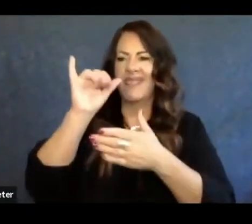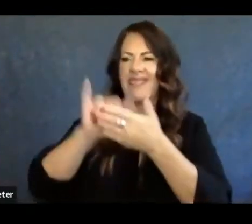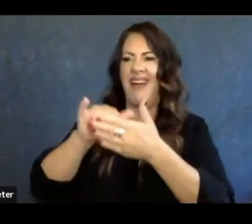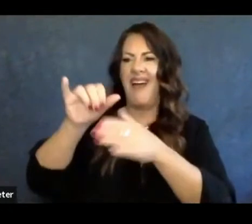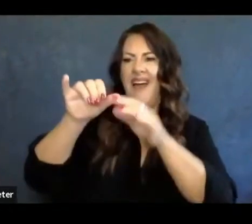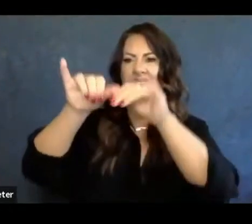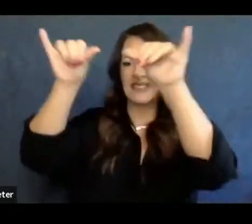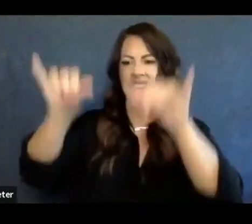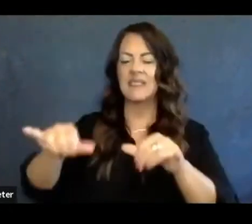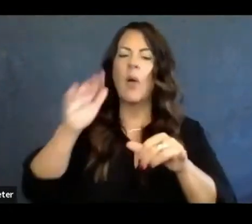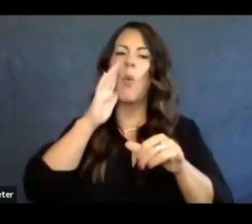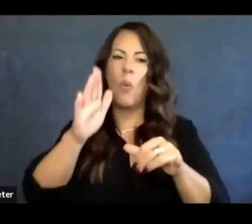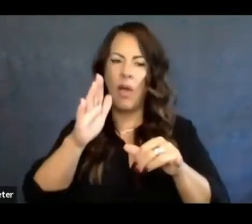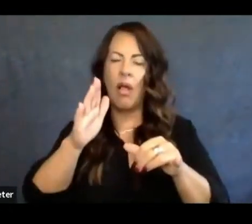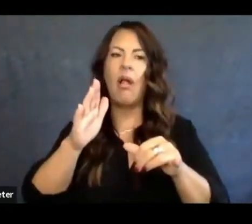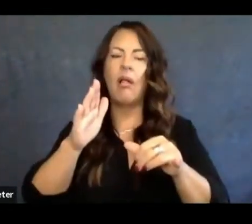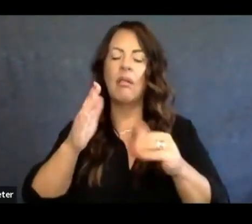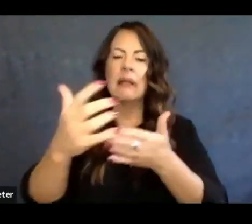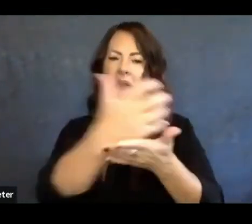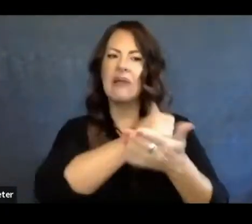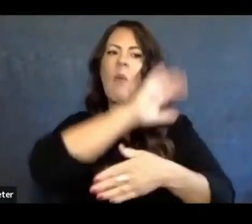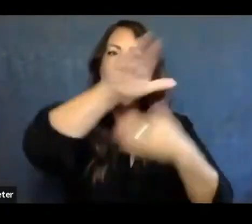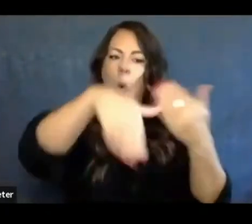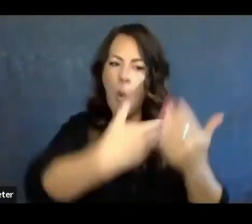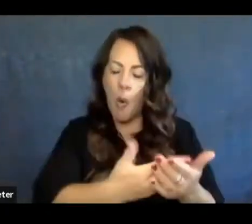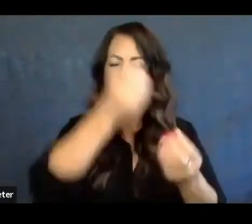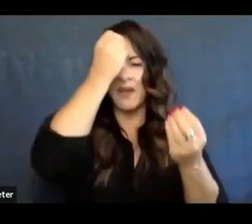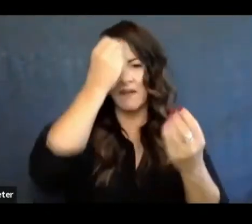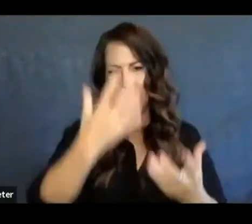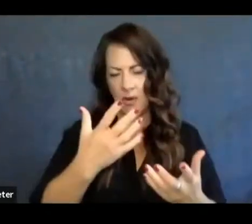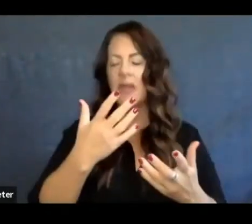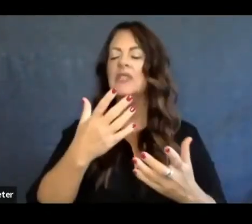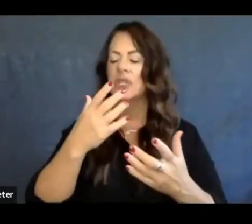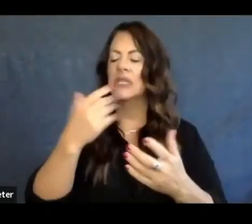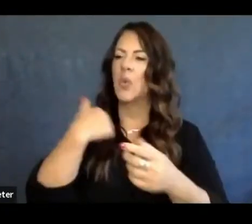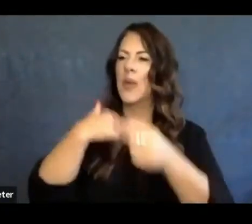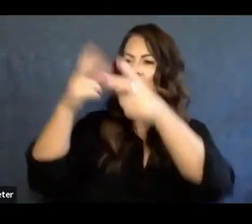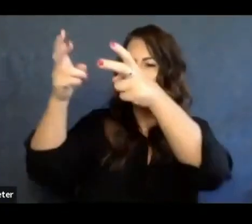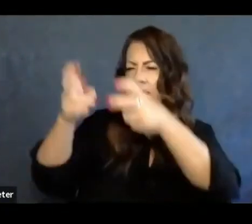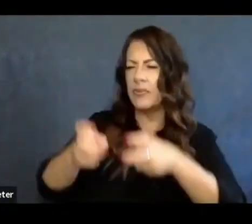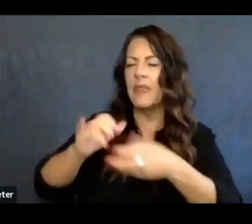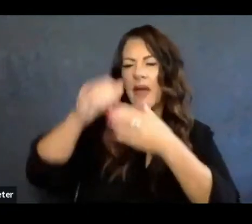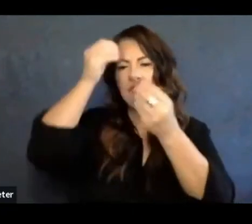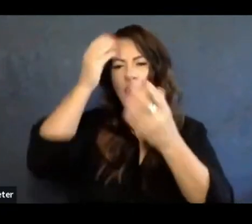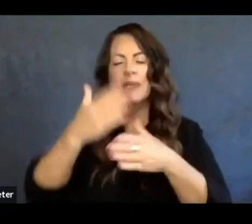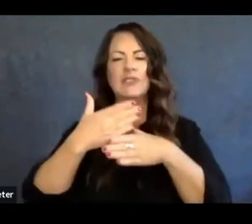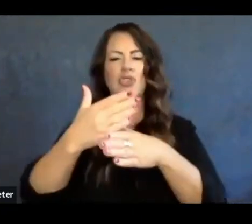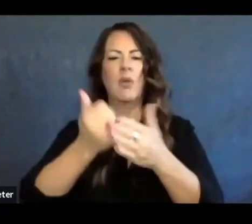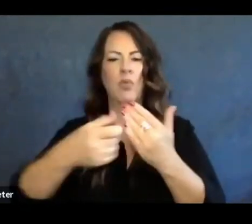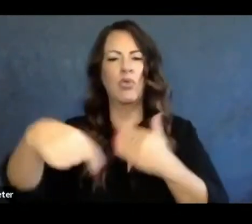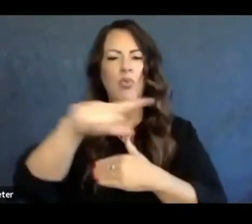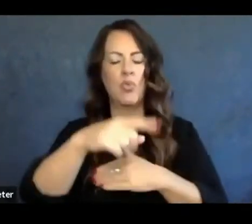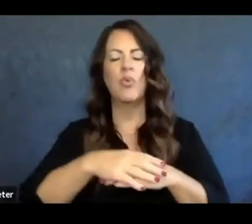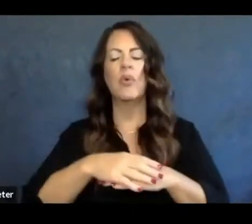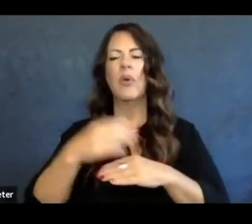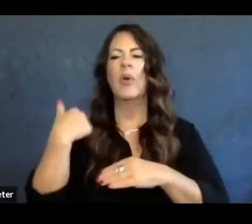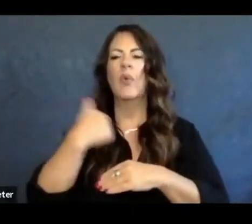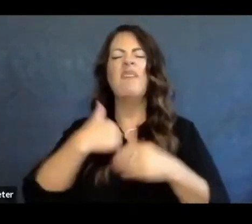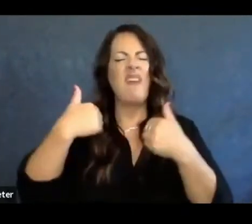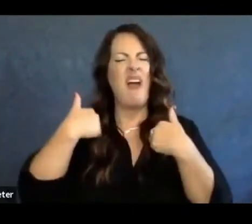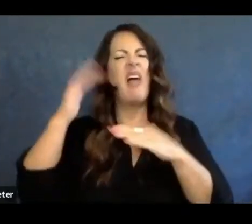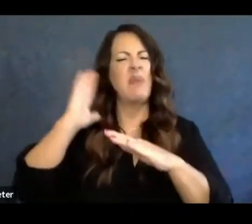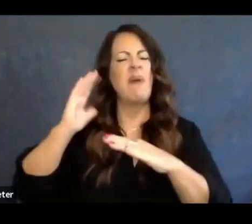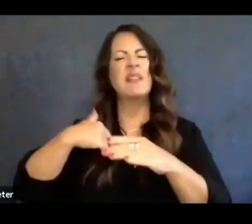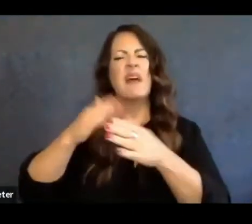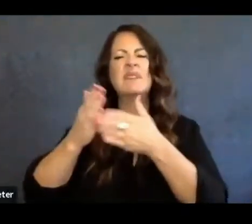and continue to serve the function that we need. We have been able to use CalReady adequately. We have had some delays in the past and been